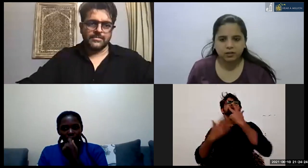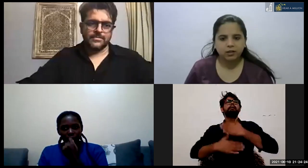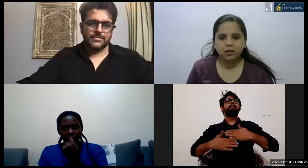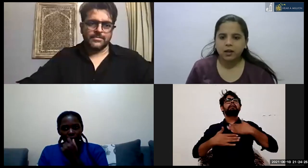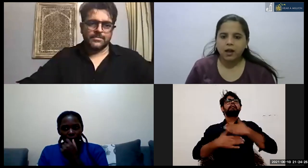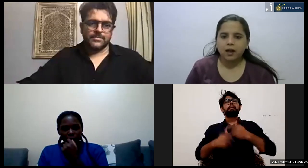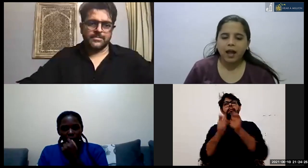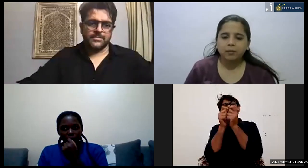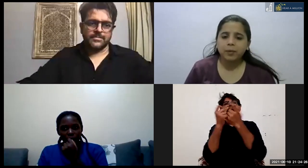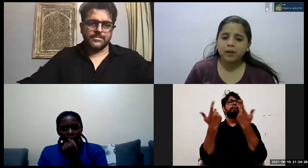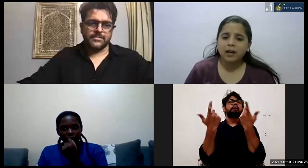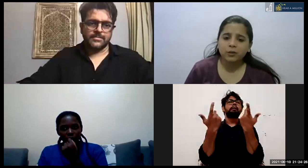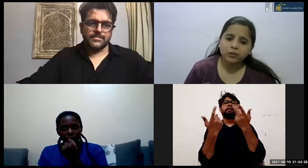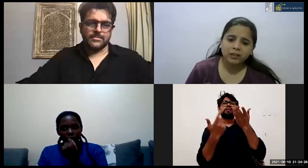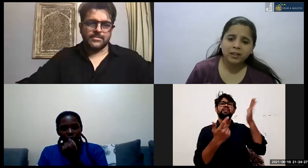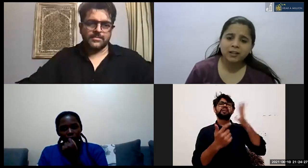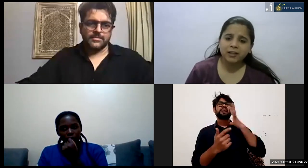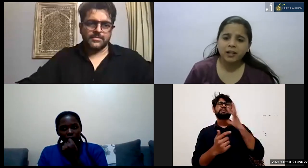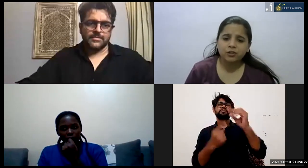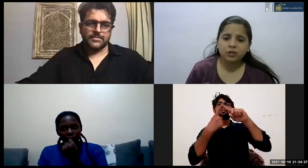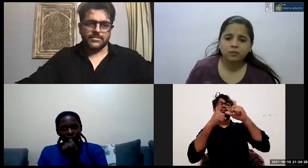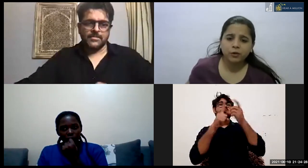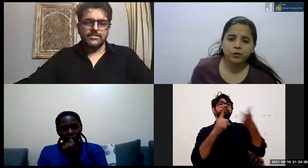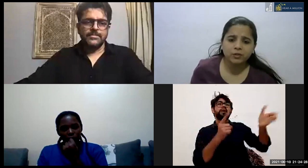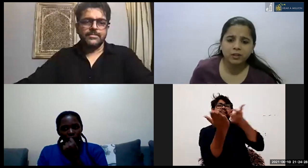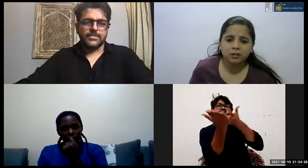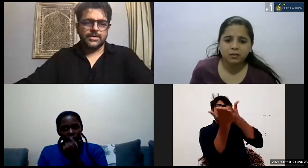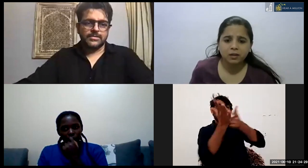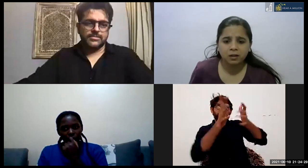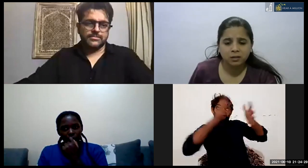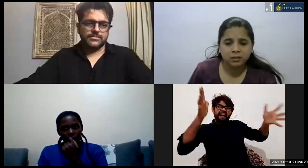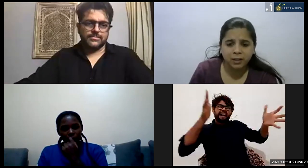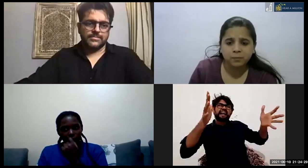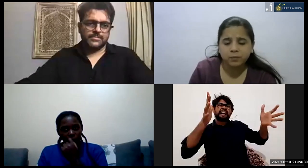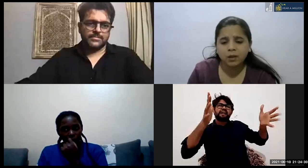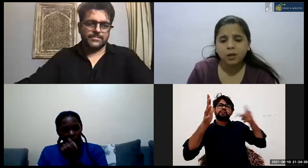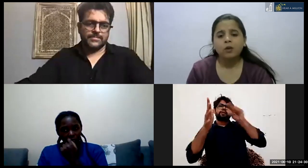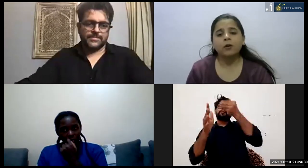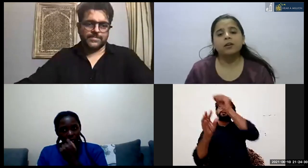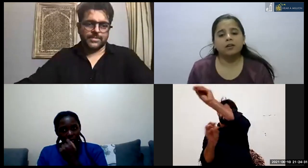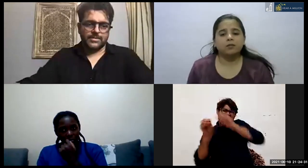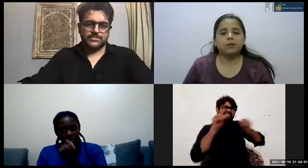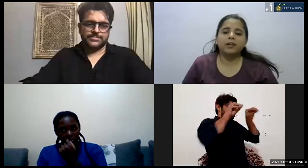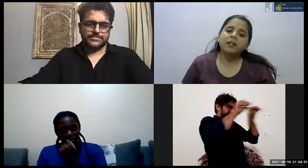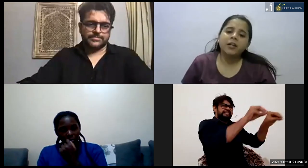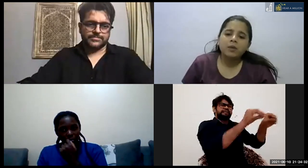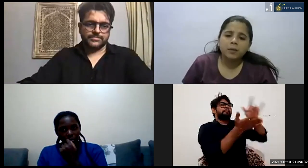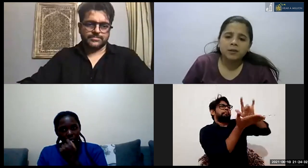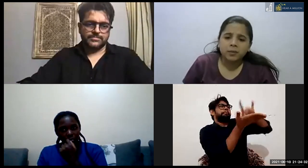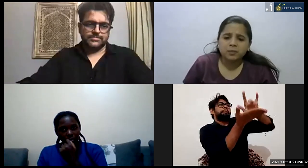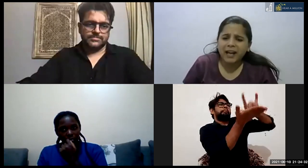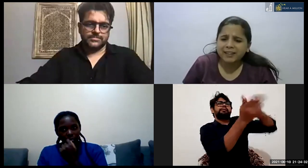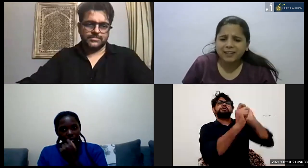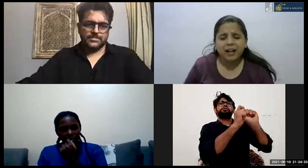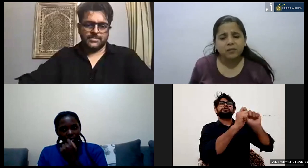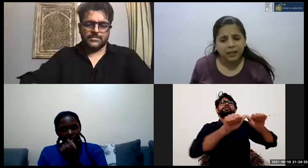it. And people are using the internet connection for using the for for the entertainment